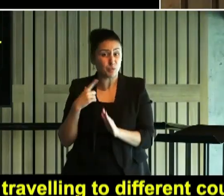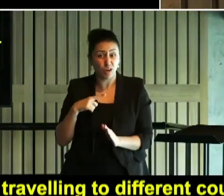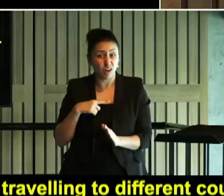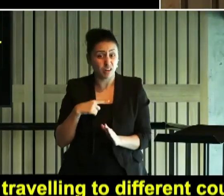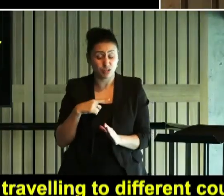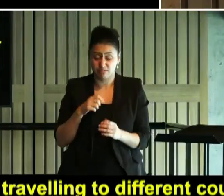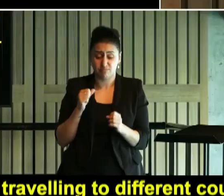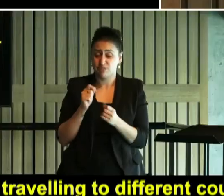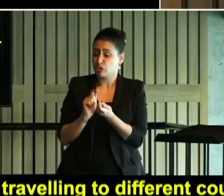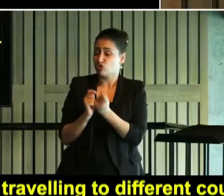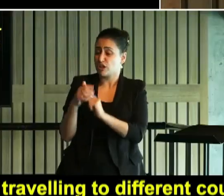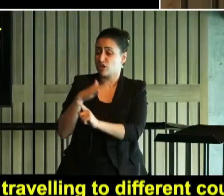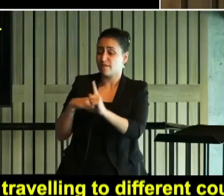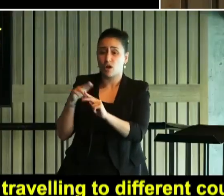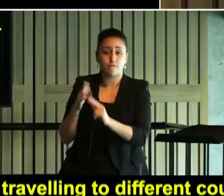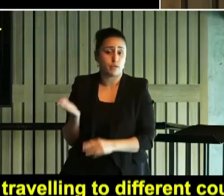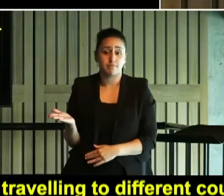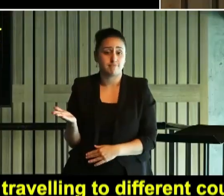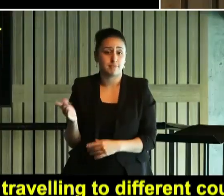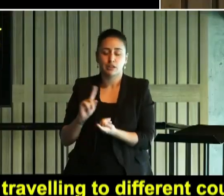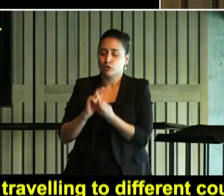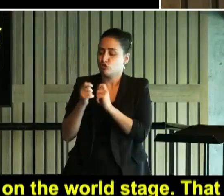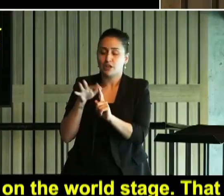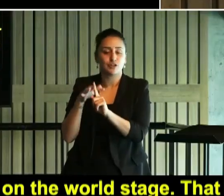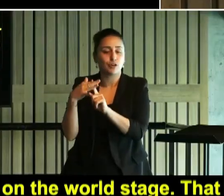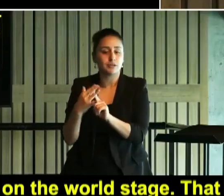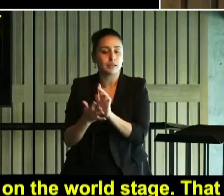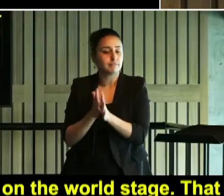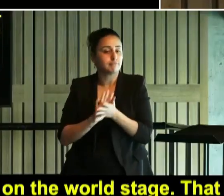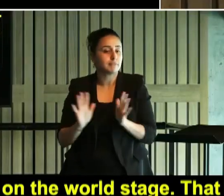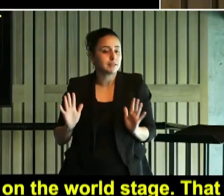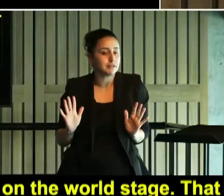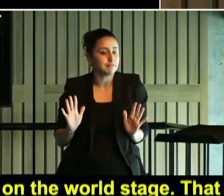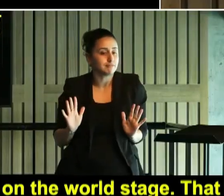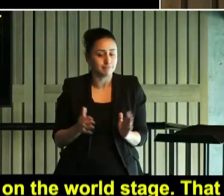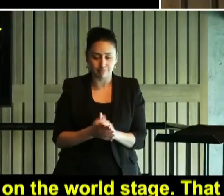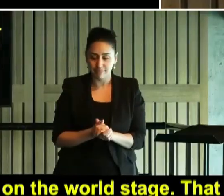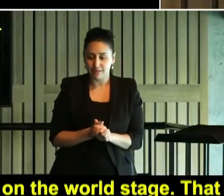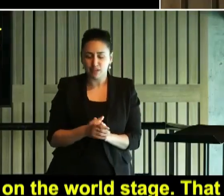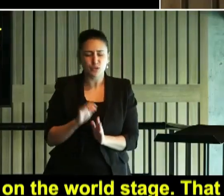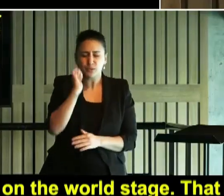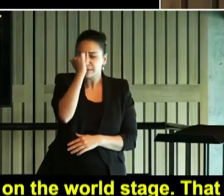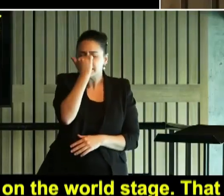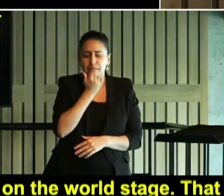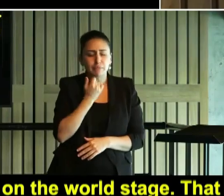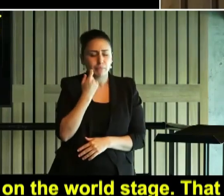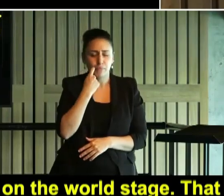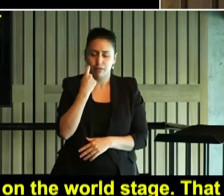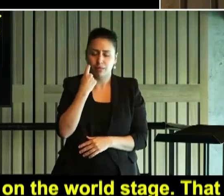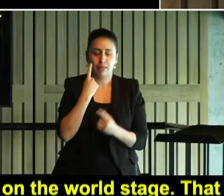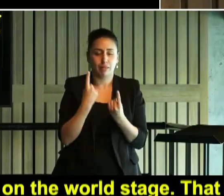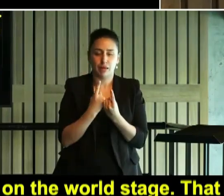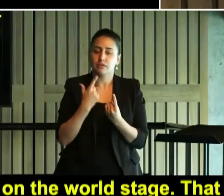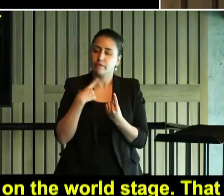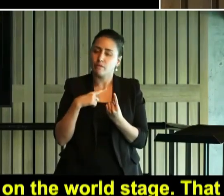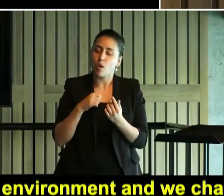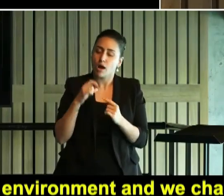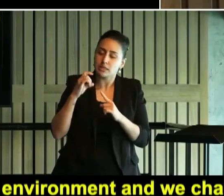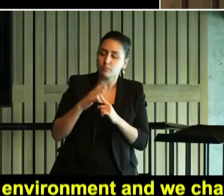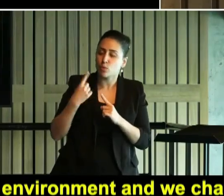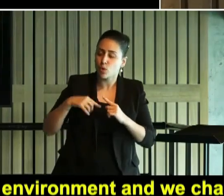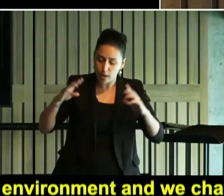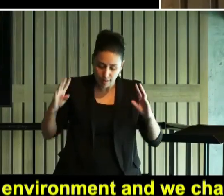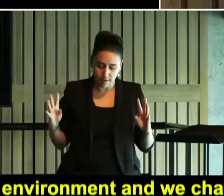created a different environment and we changed the subject matter. So there's simple things about the importance when we come together and share